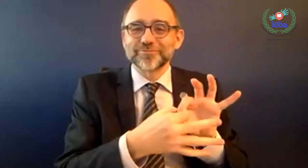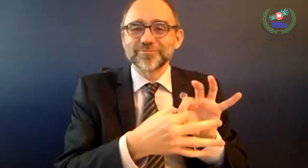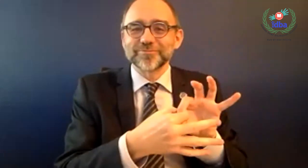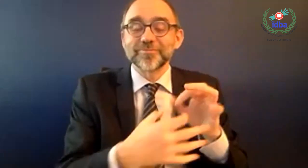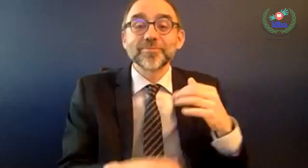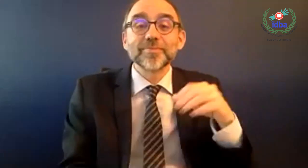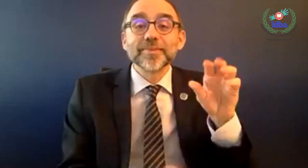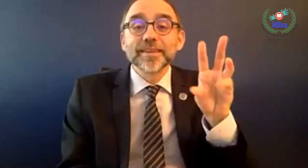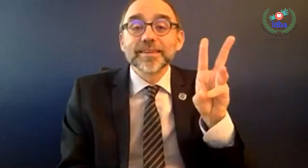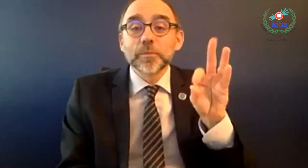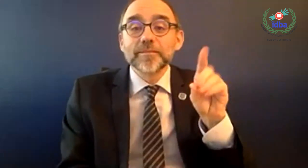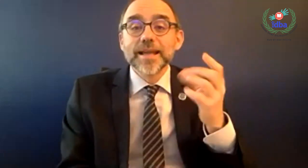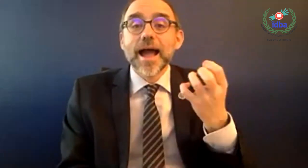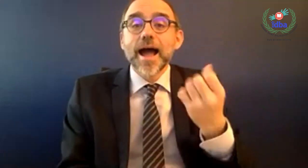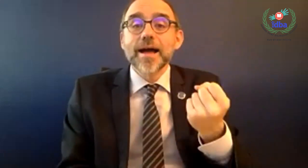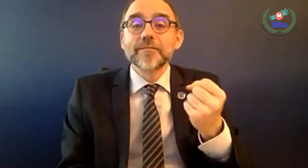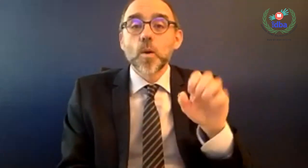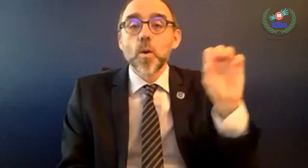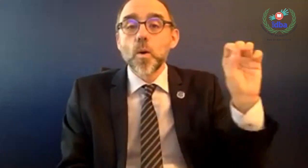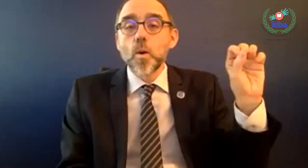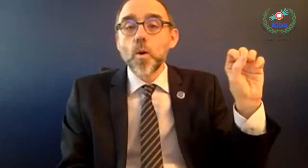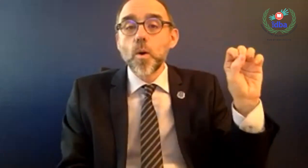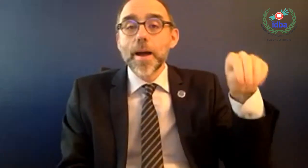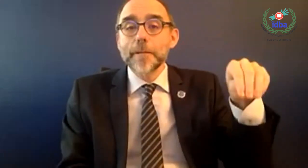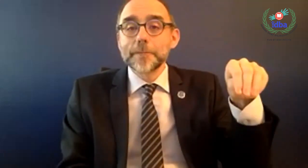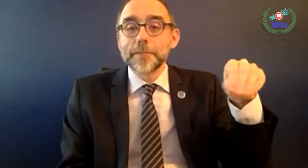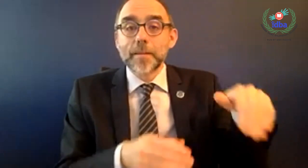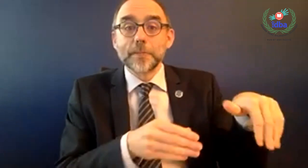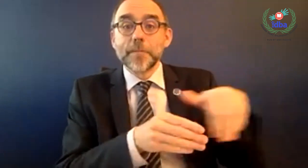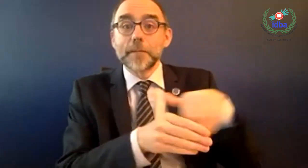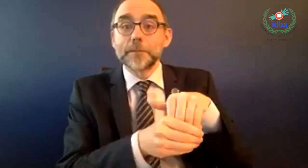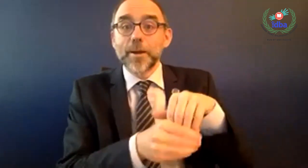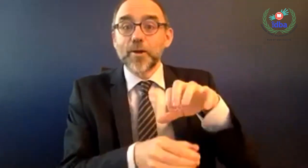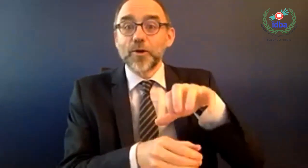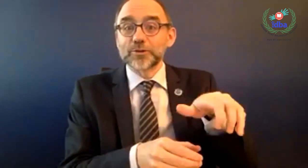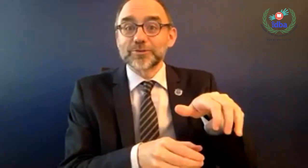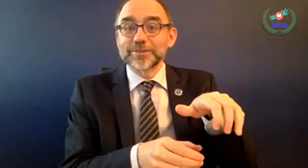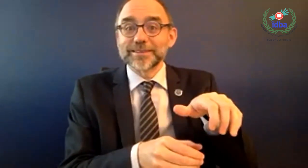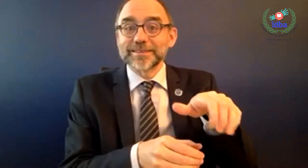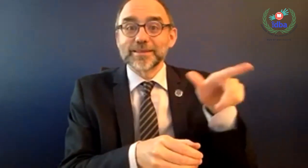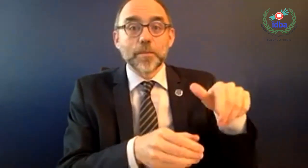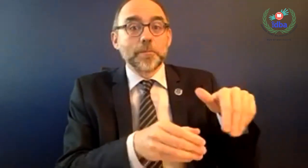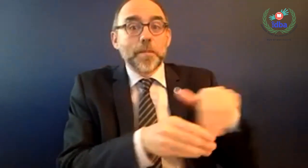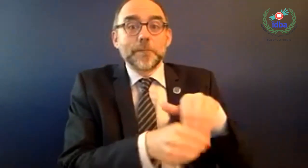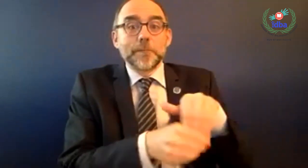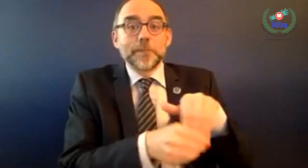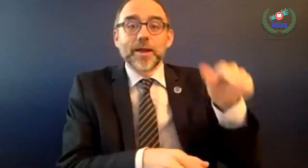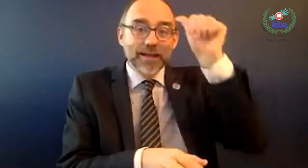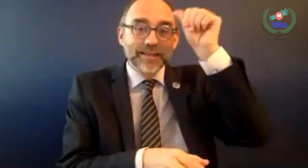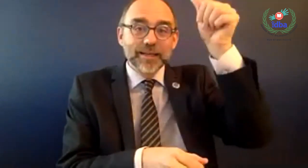two organizations which in it from India. WFD has OM, Ordinary Member, the